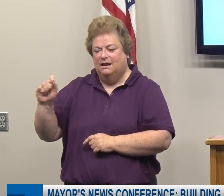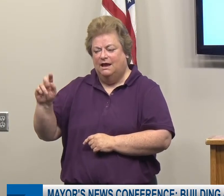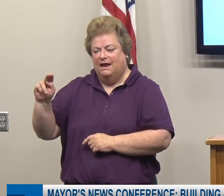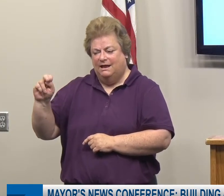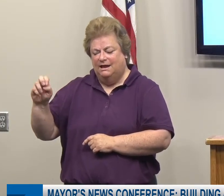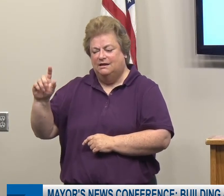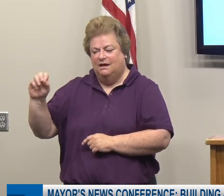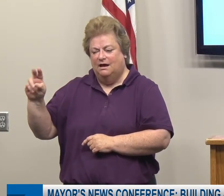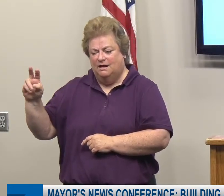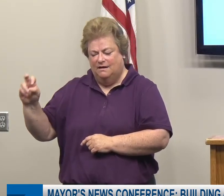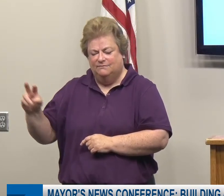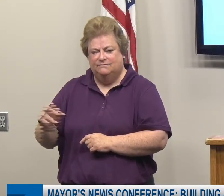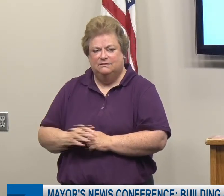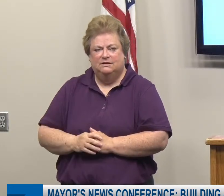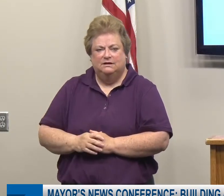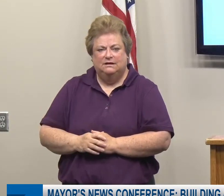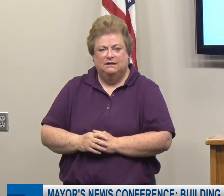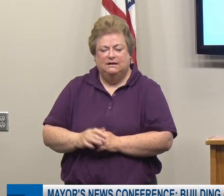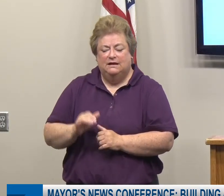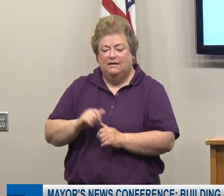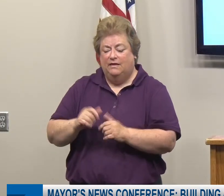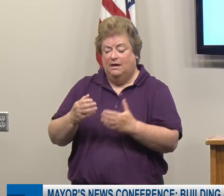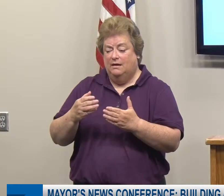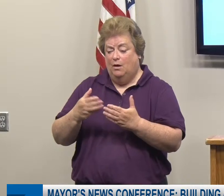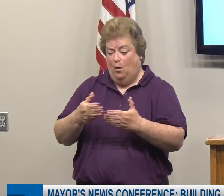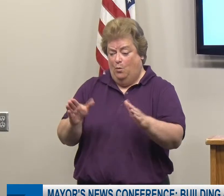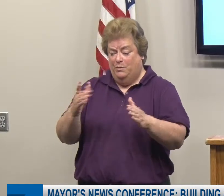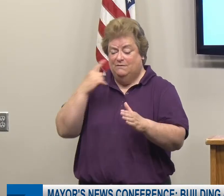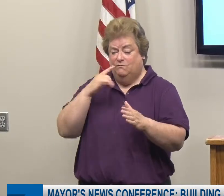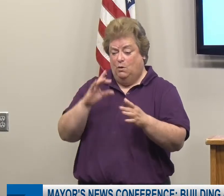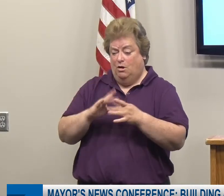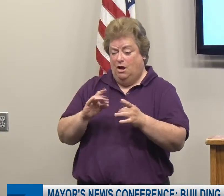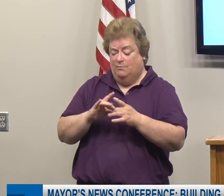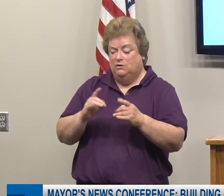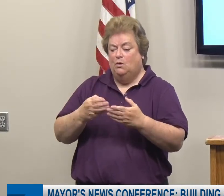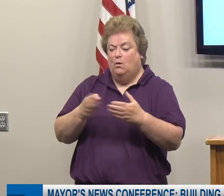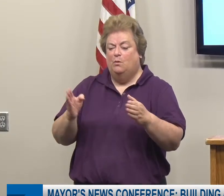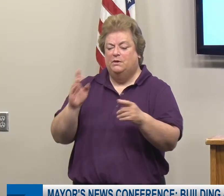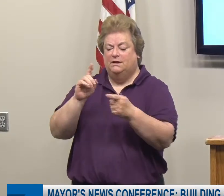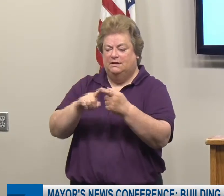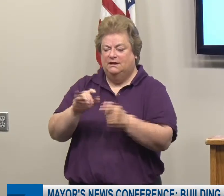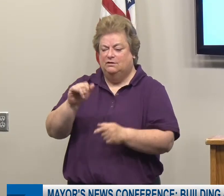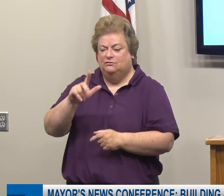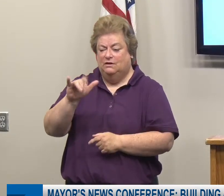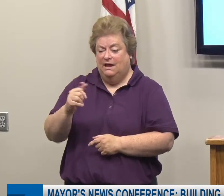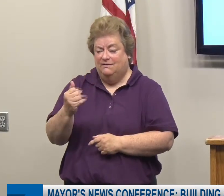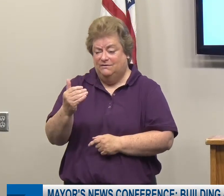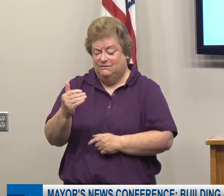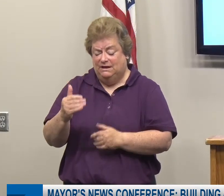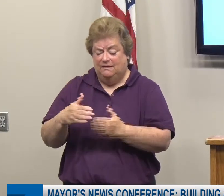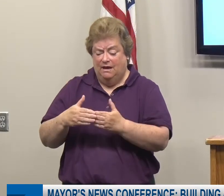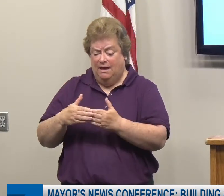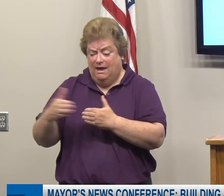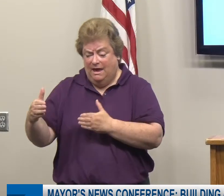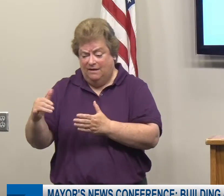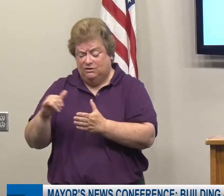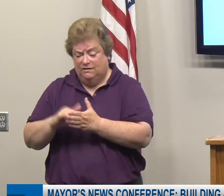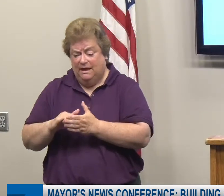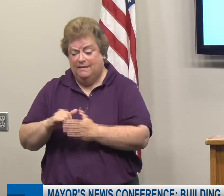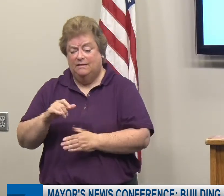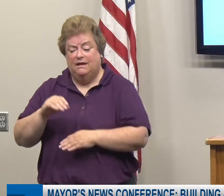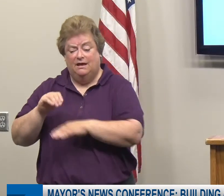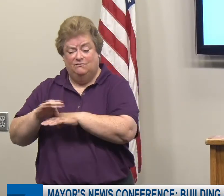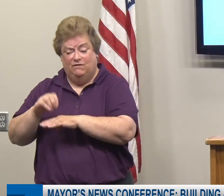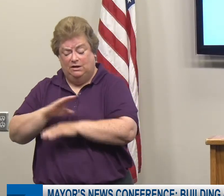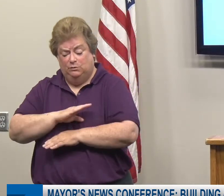cpab@lincoln.ne.gov. The public comment period will be open until July 15th. After that, the Citizen Police Advisory